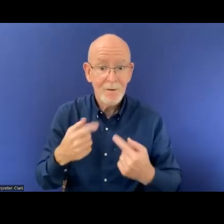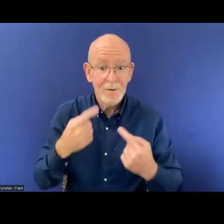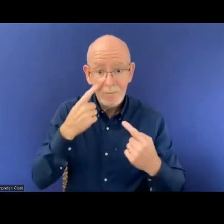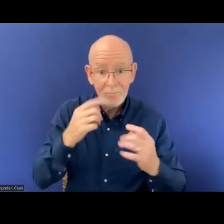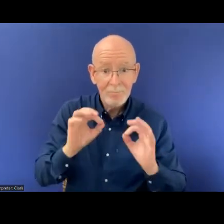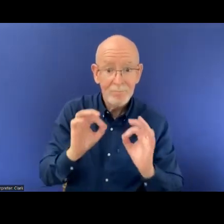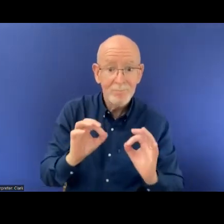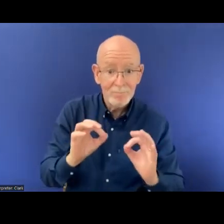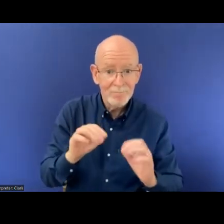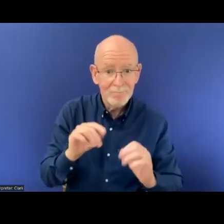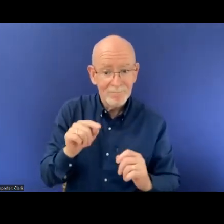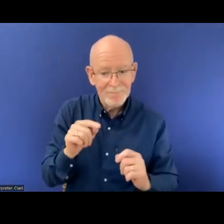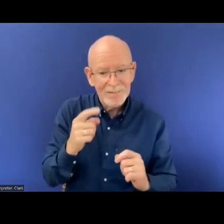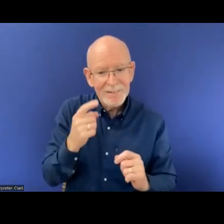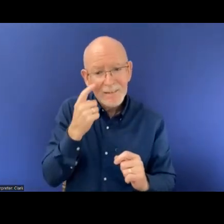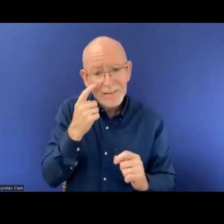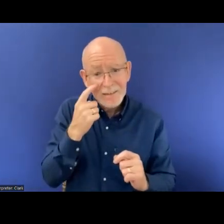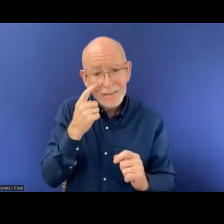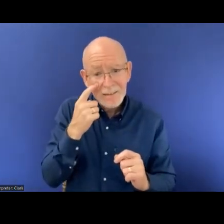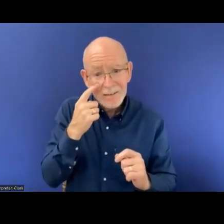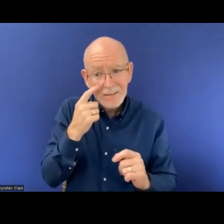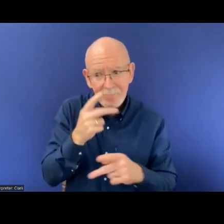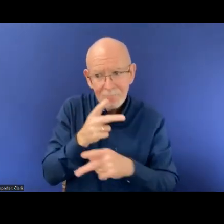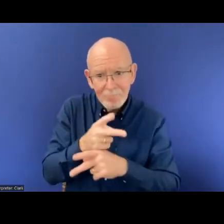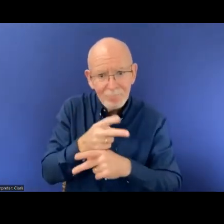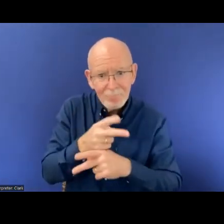At the heads of government meeting